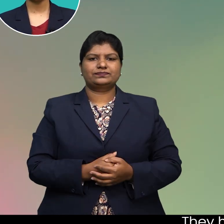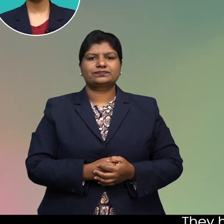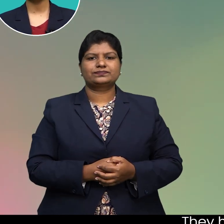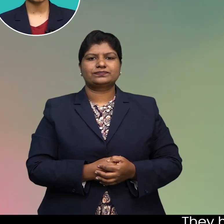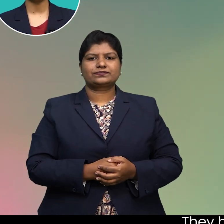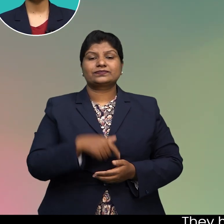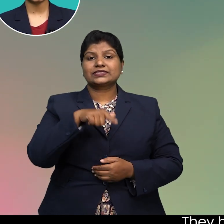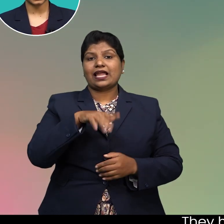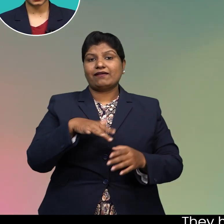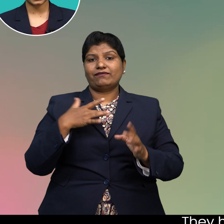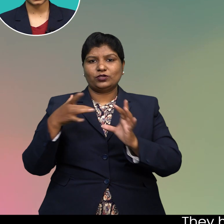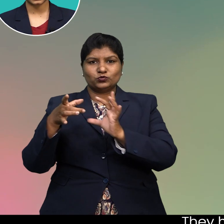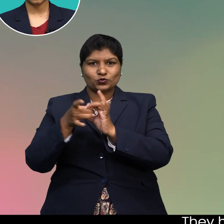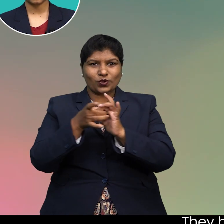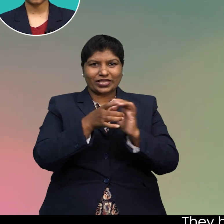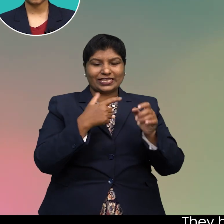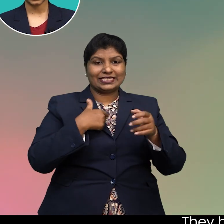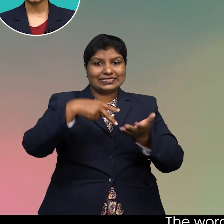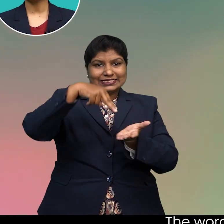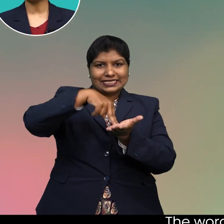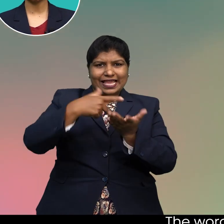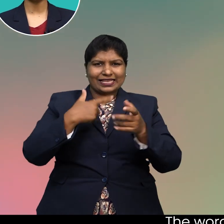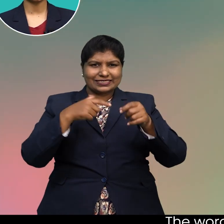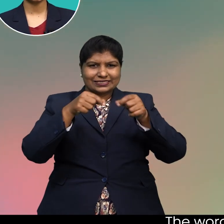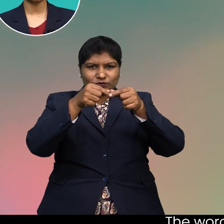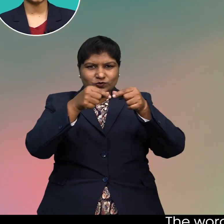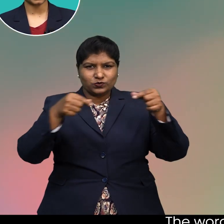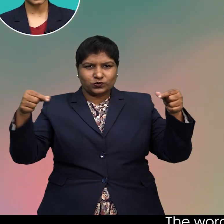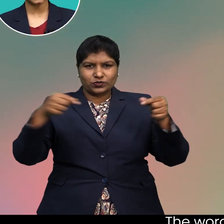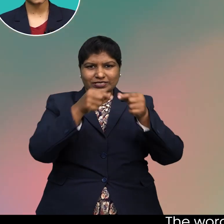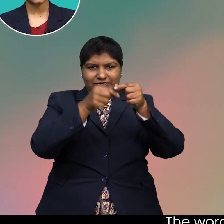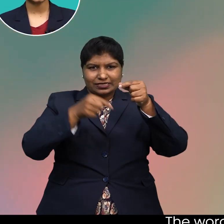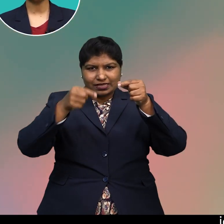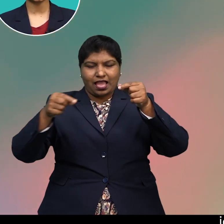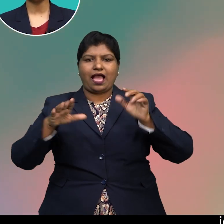a pseudocoelom is present.